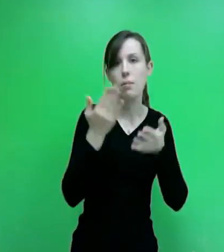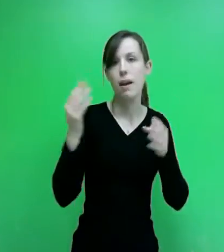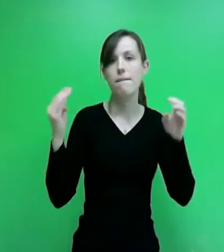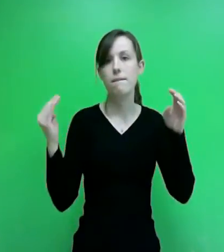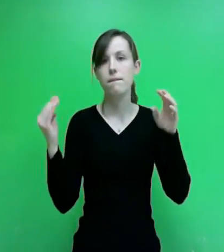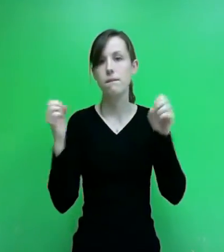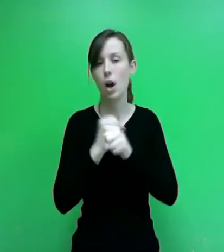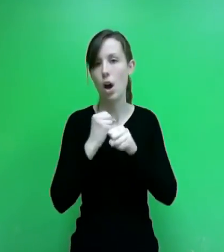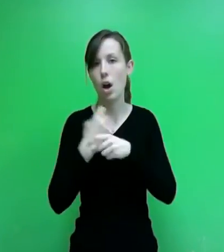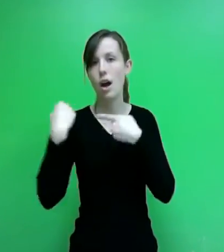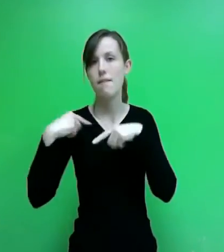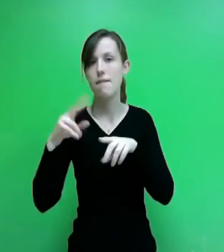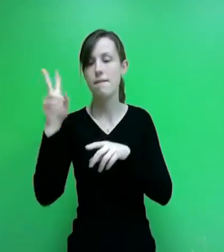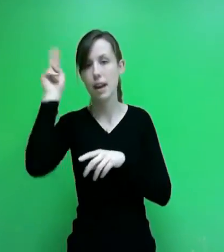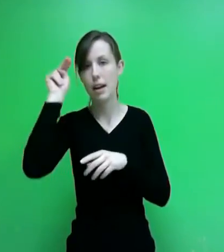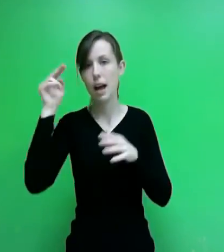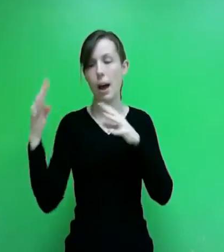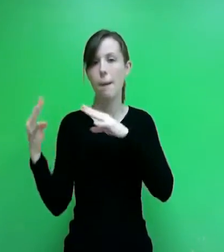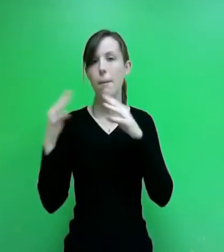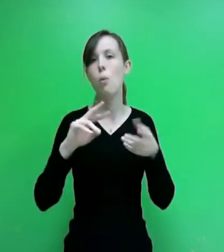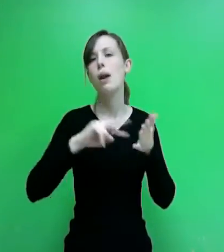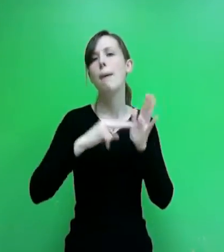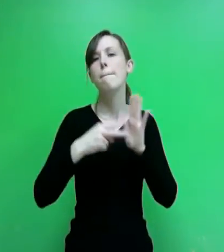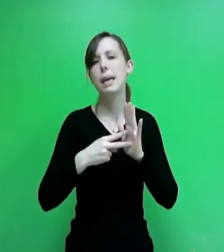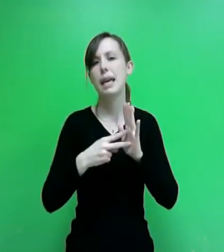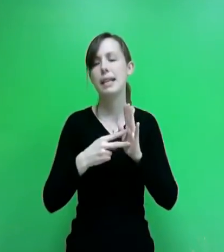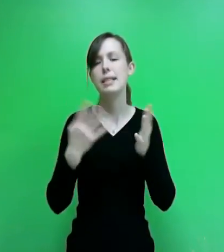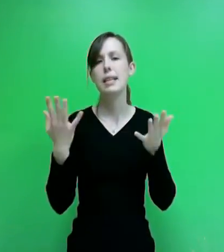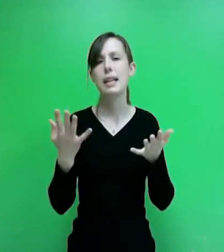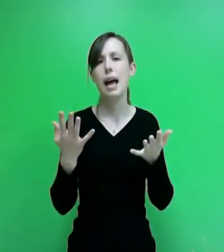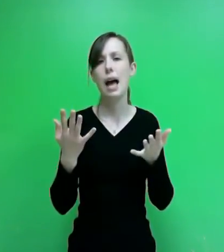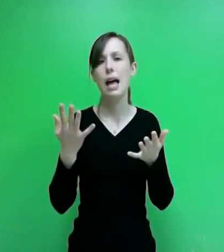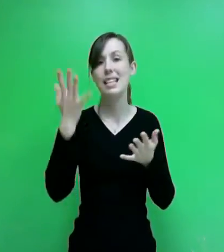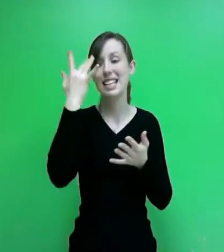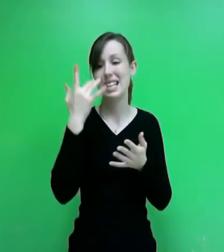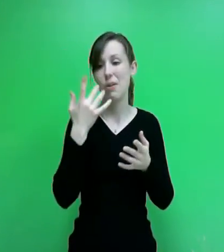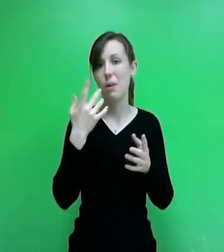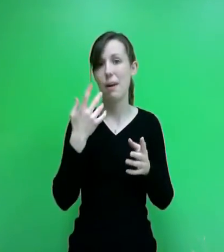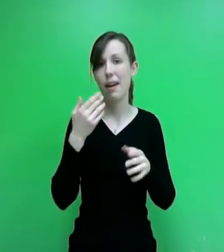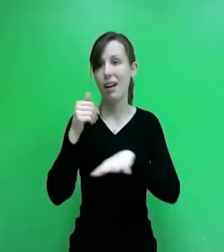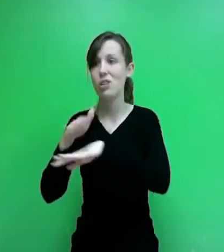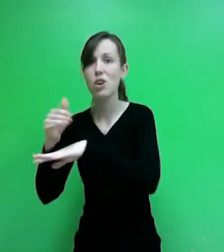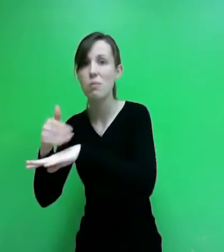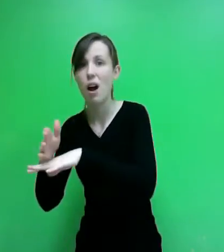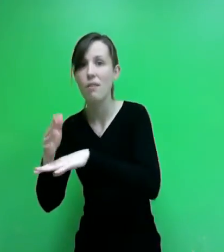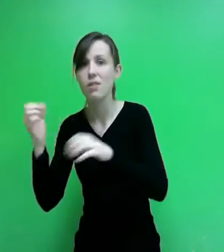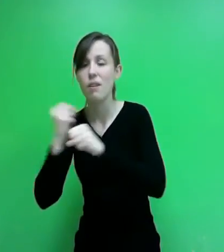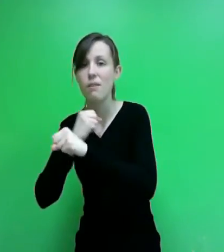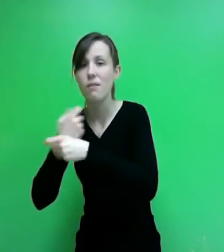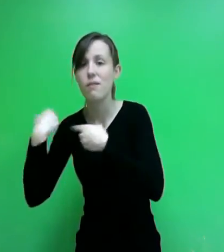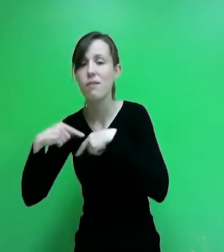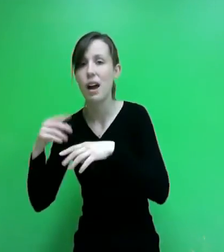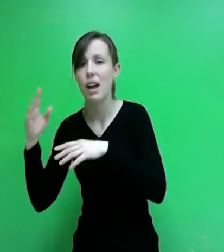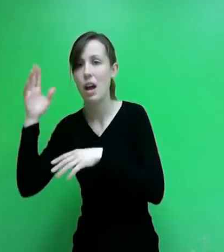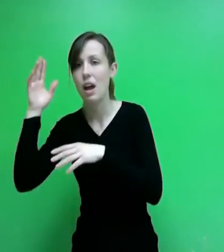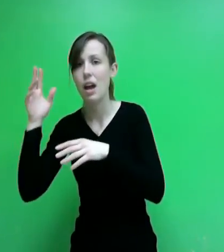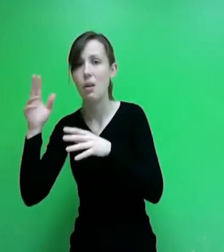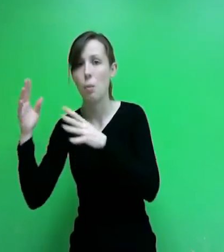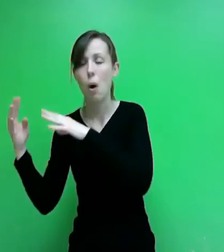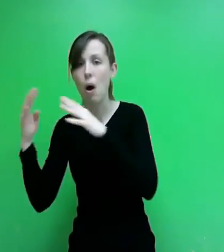And what that means is that since they were being shipped off to fight in war, at the time, the voting age was